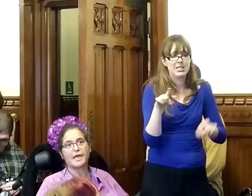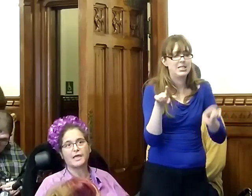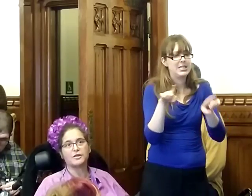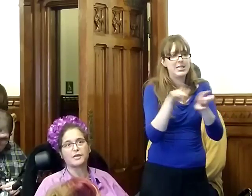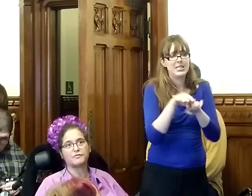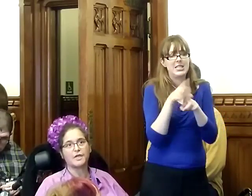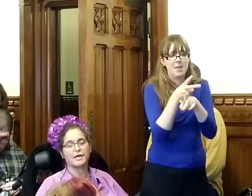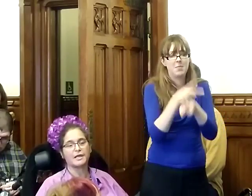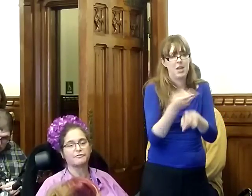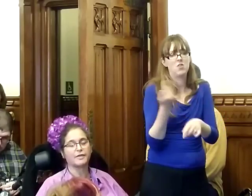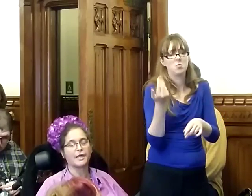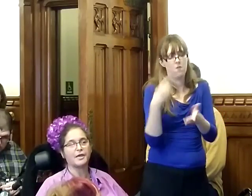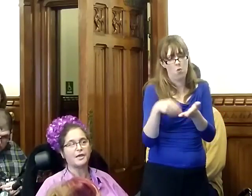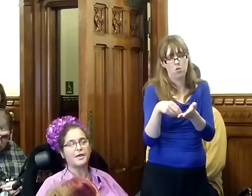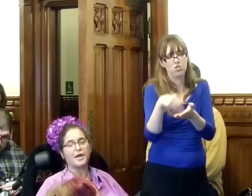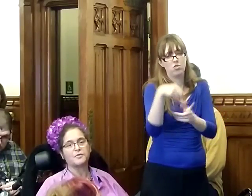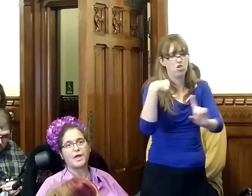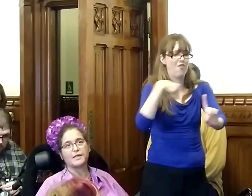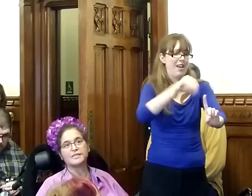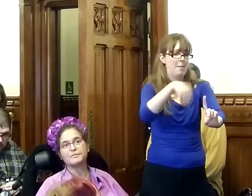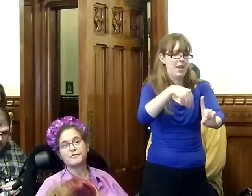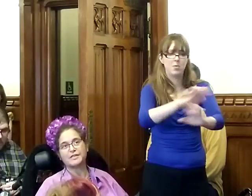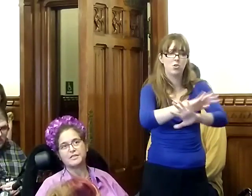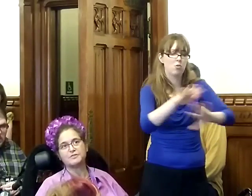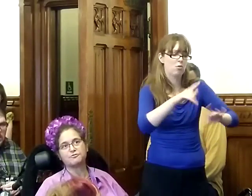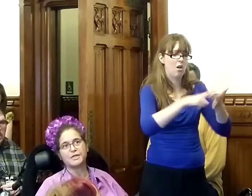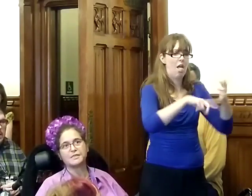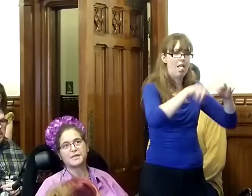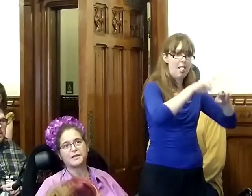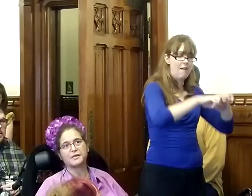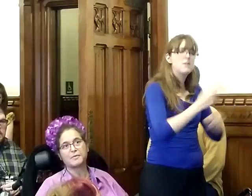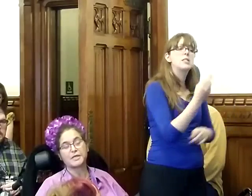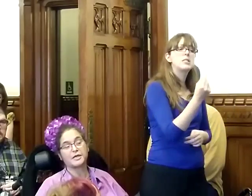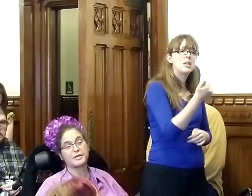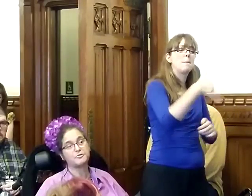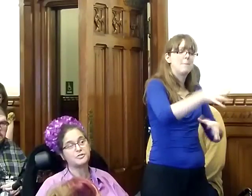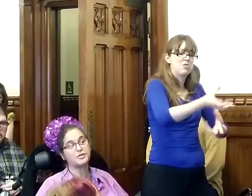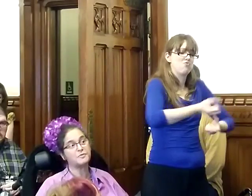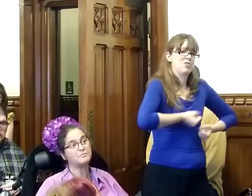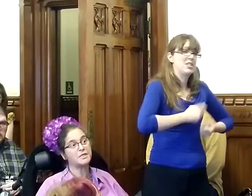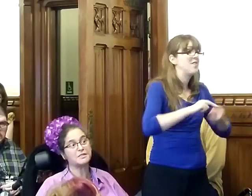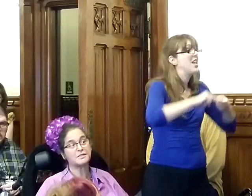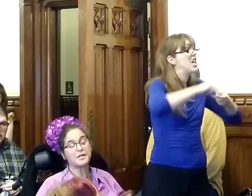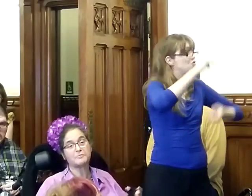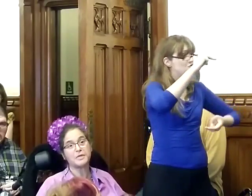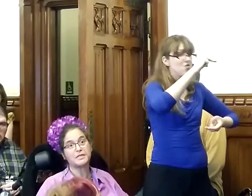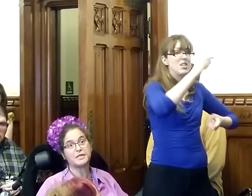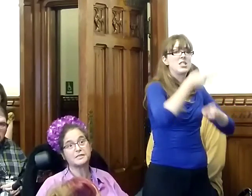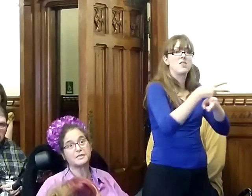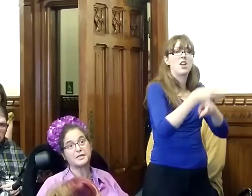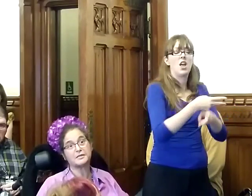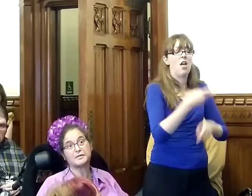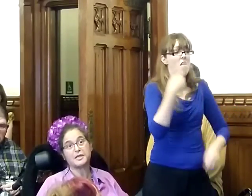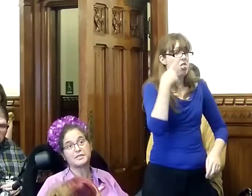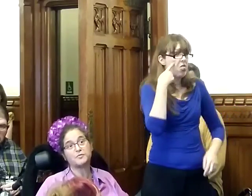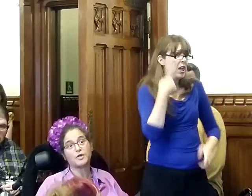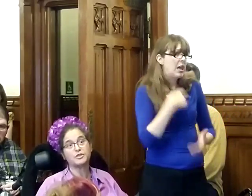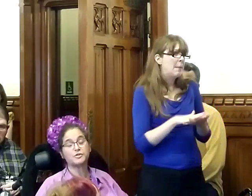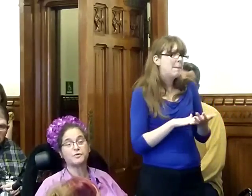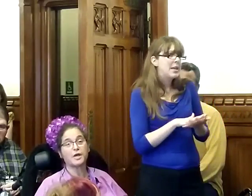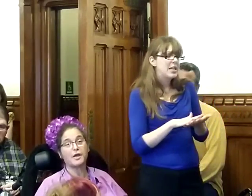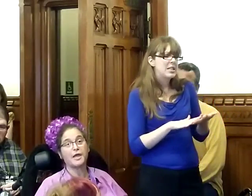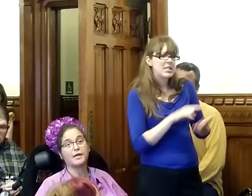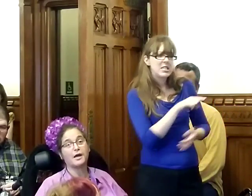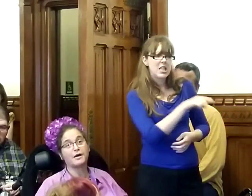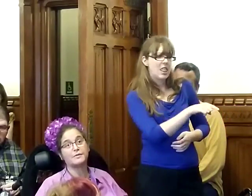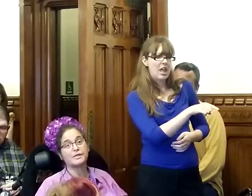direct PIMS care, none of the ILF care. And some have had an increase, and by that I presume that means, like me, they're in